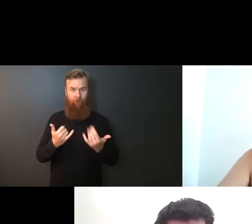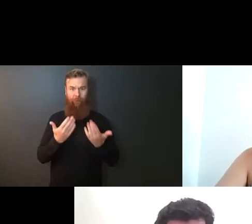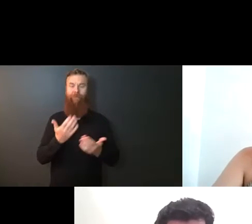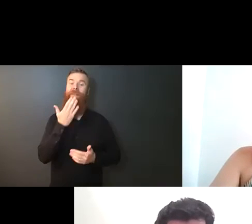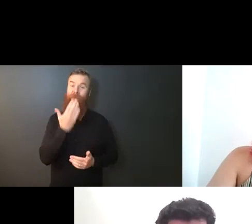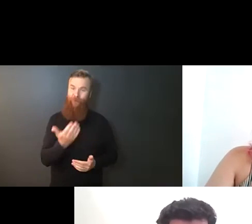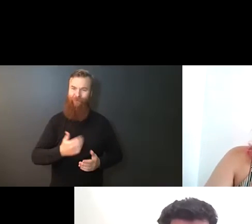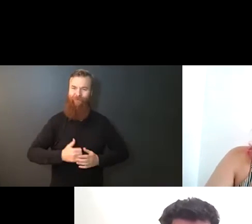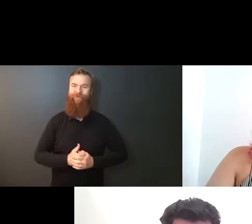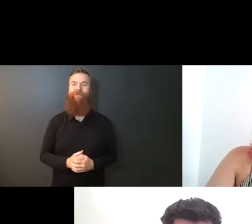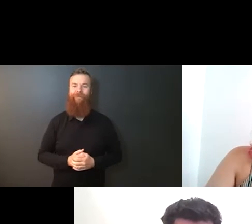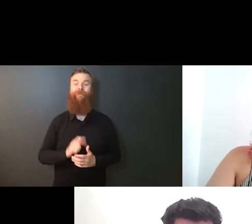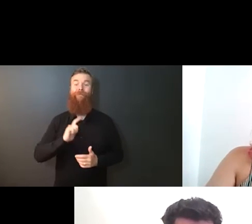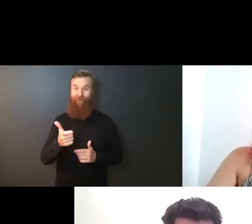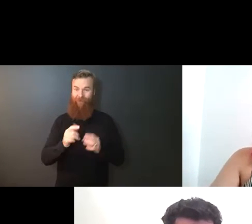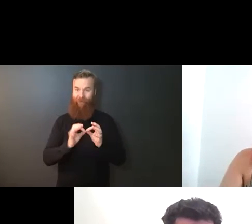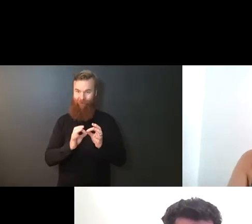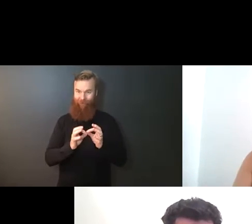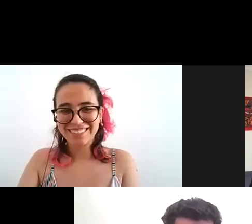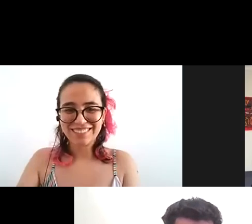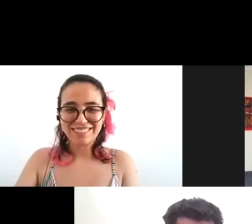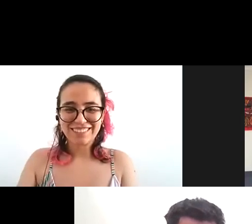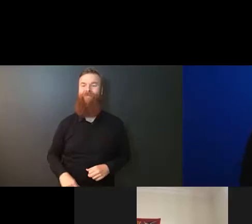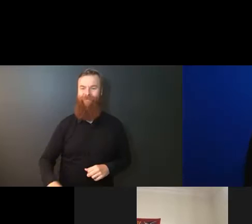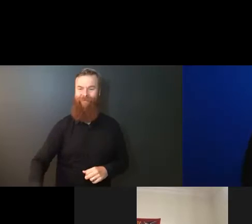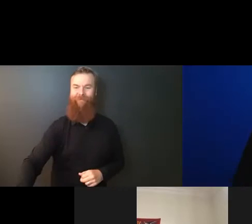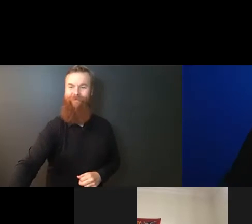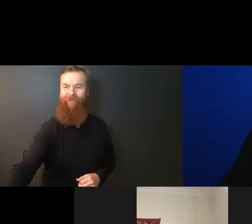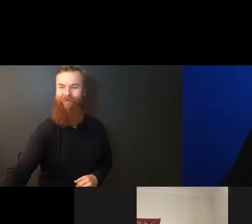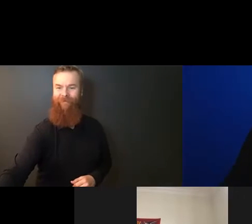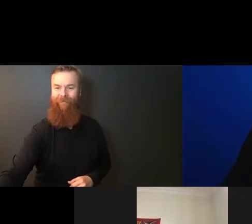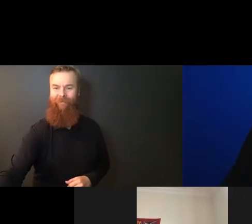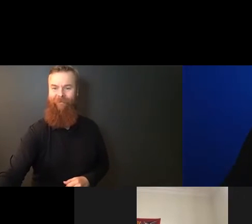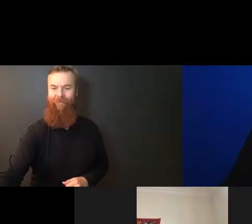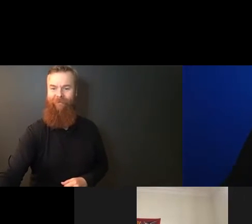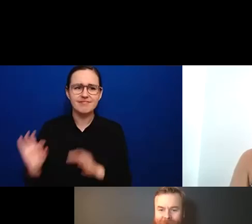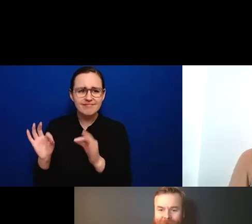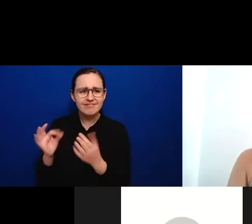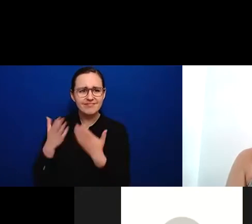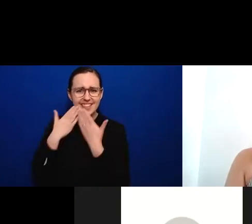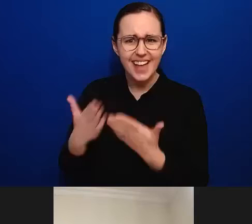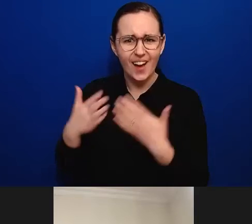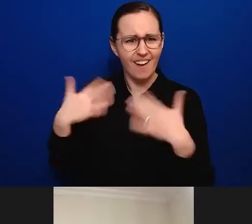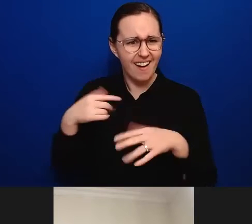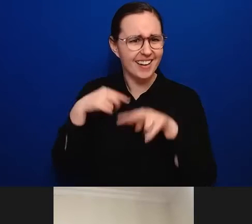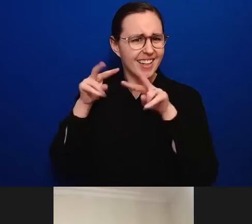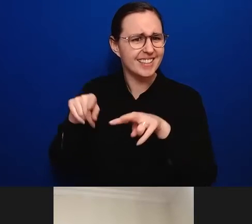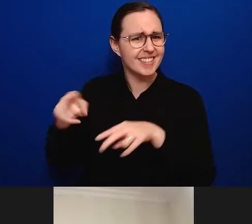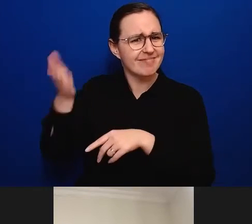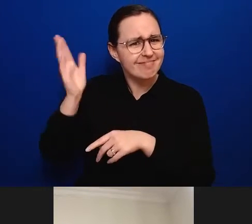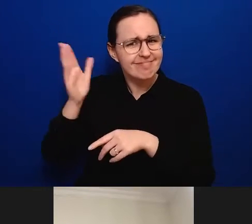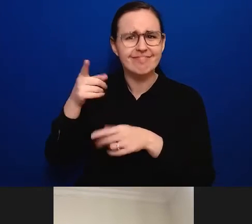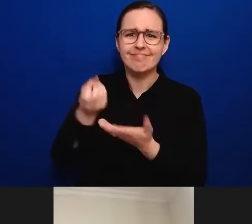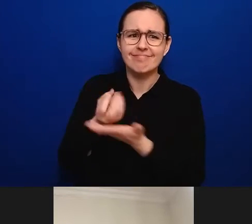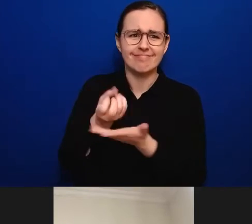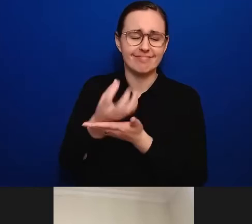Thank you so much. It was really nice to hear, Fernanda, about your experiences, and also even thank you